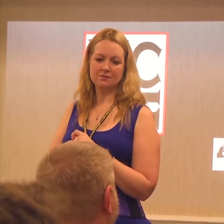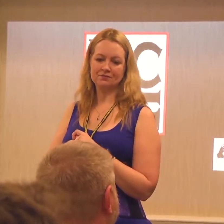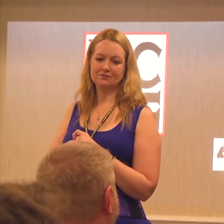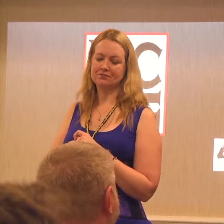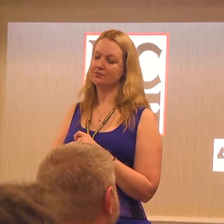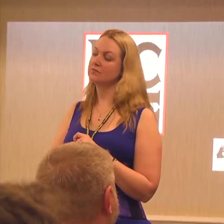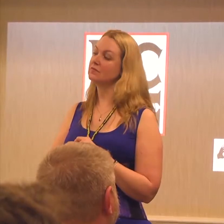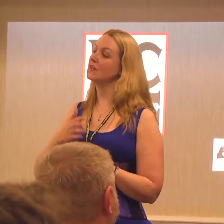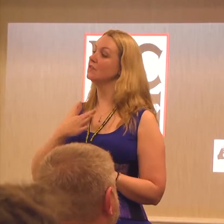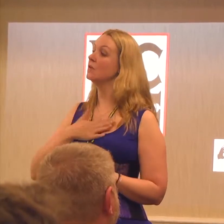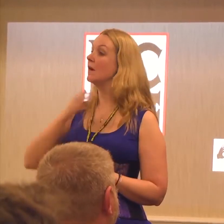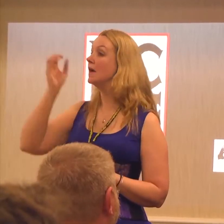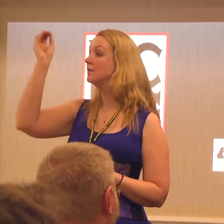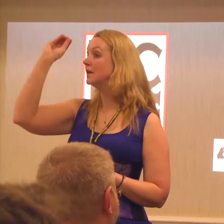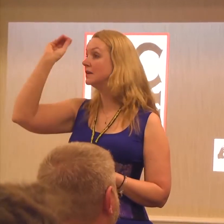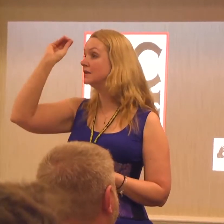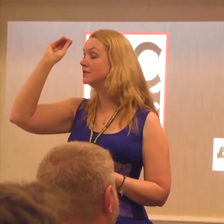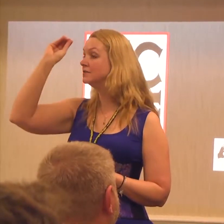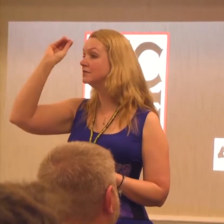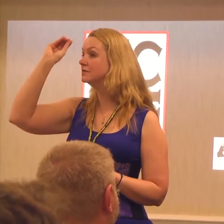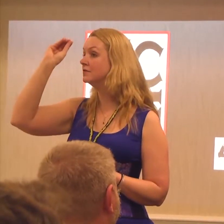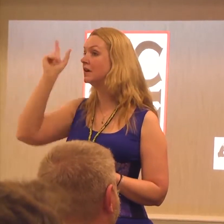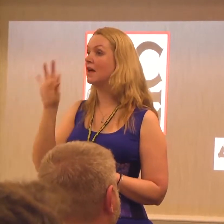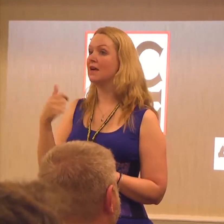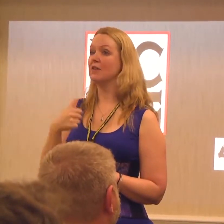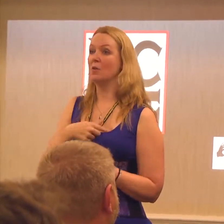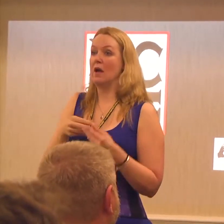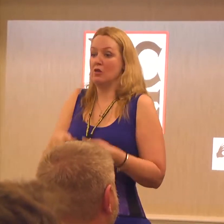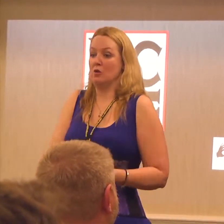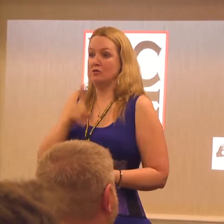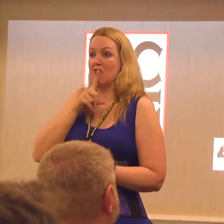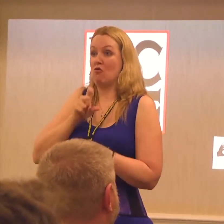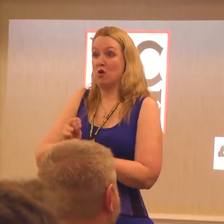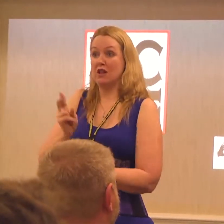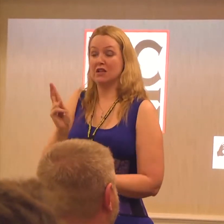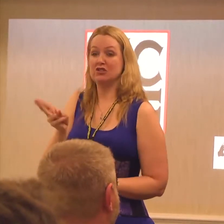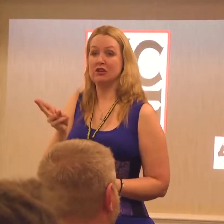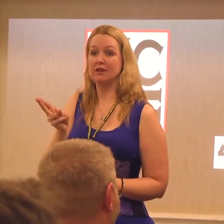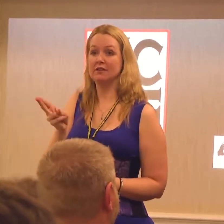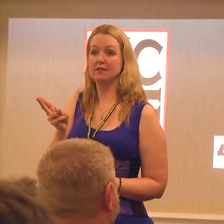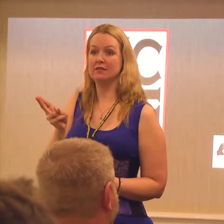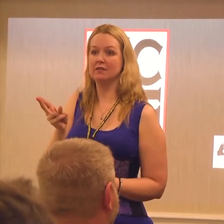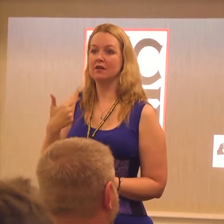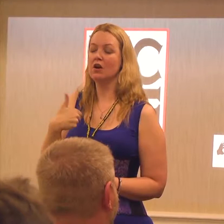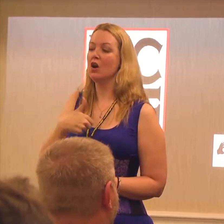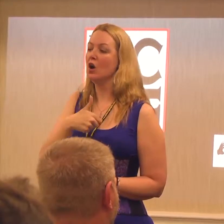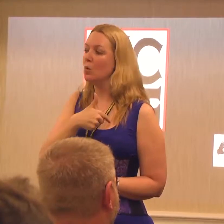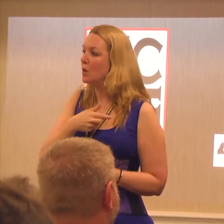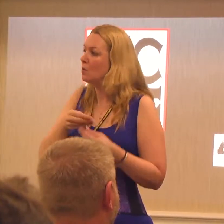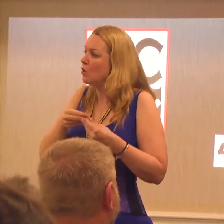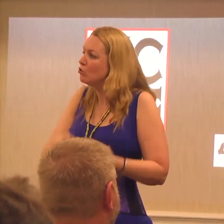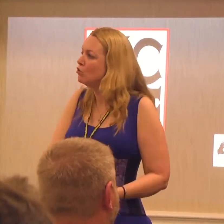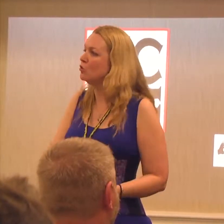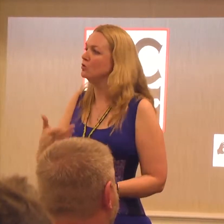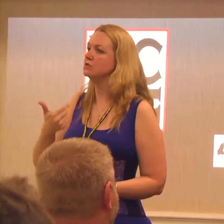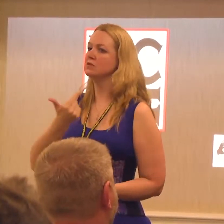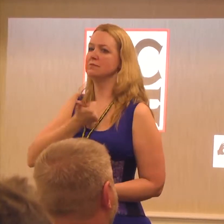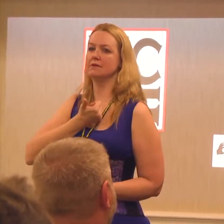In my opinion, if we lose our real history, we're going to lose ourselves.